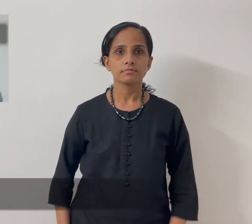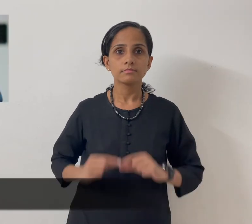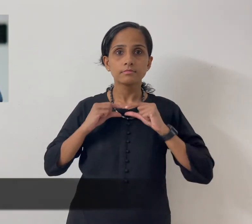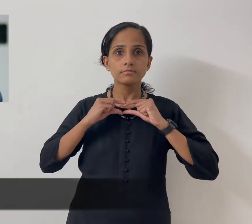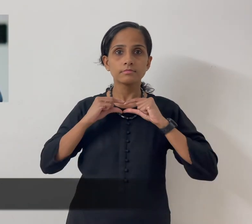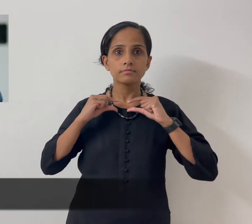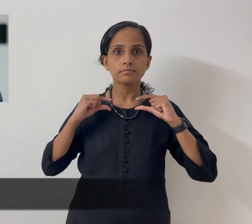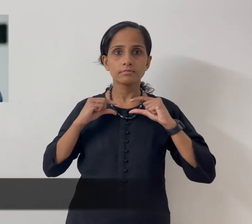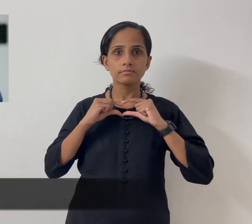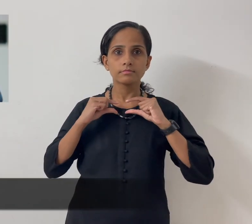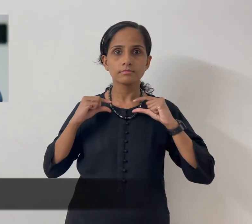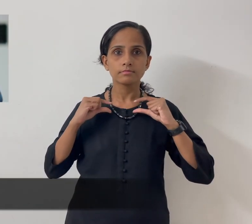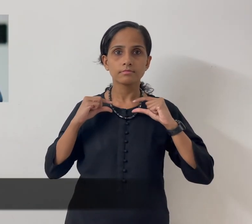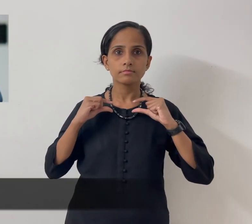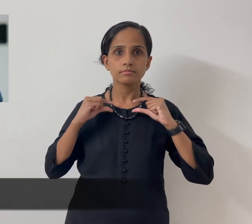Bowtie.